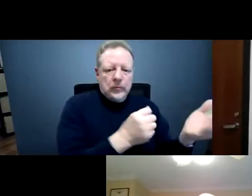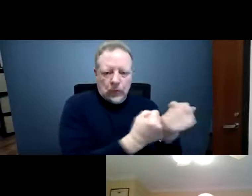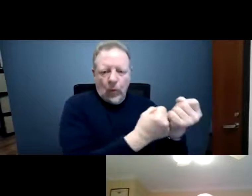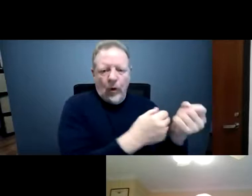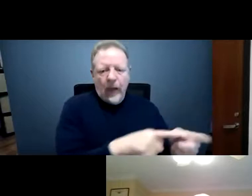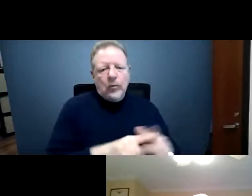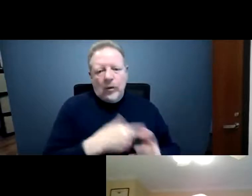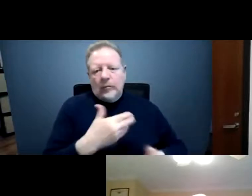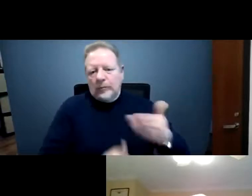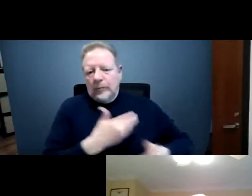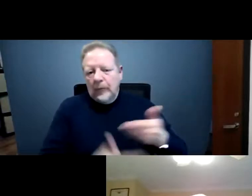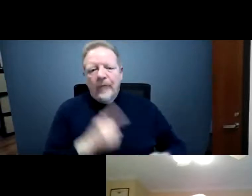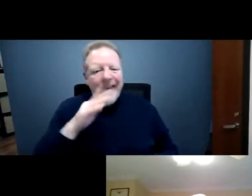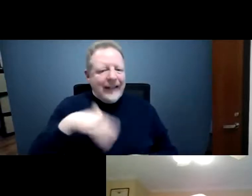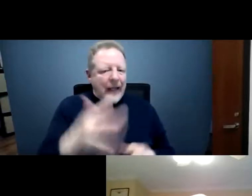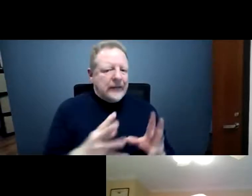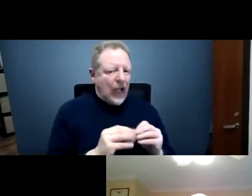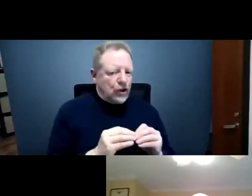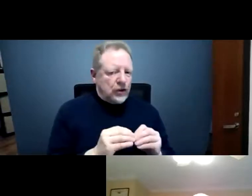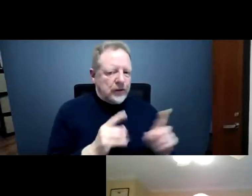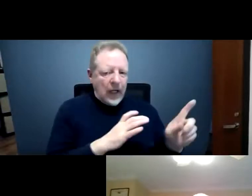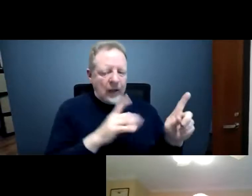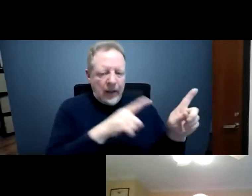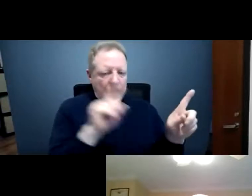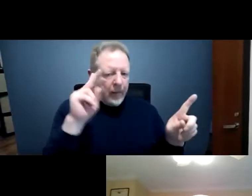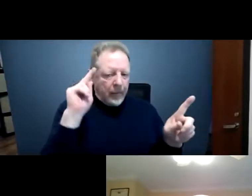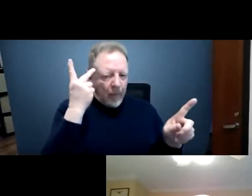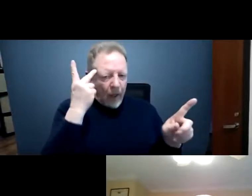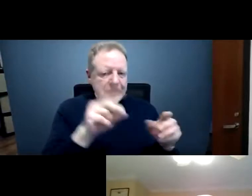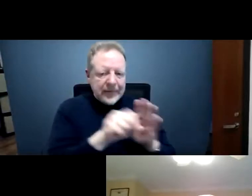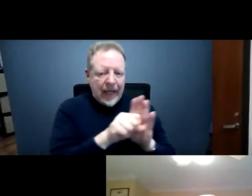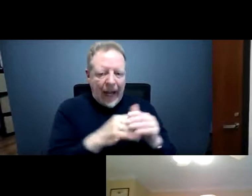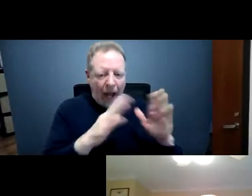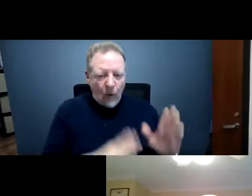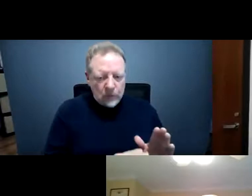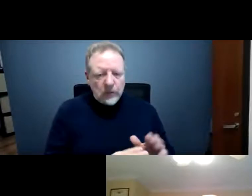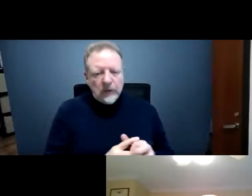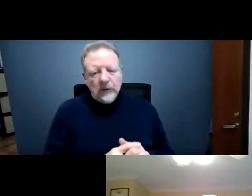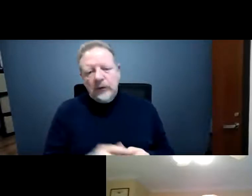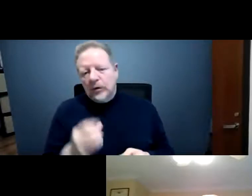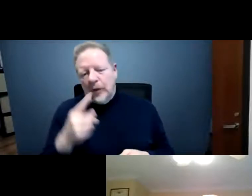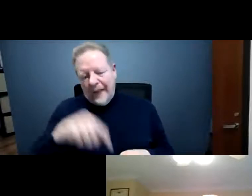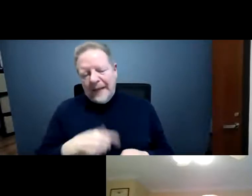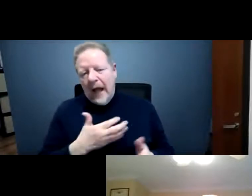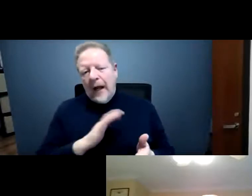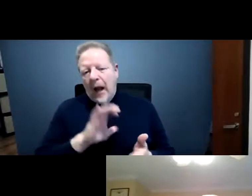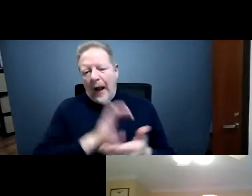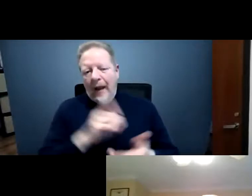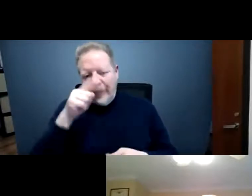again. mhm. I'm not really 100% sure of what the legislation calendar is for this year, but I do believe it starts up